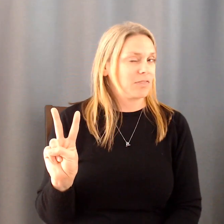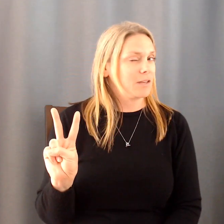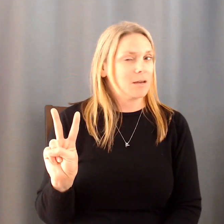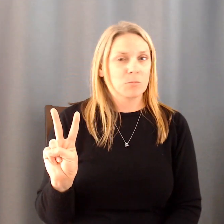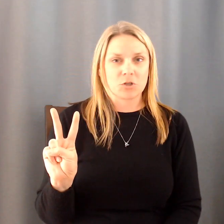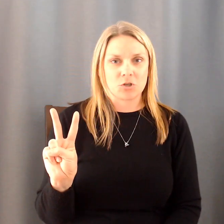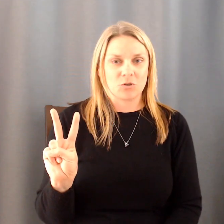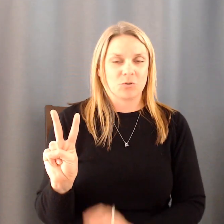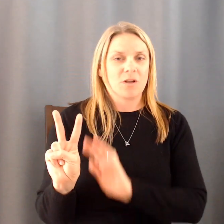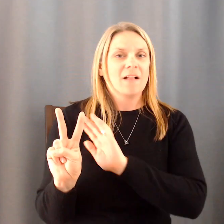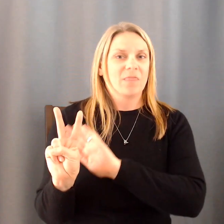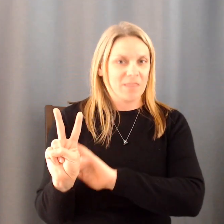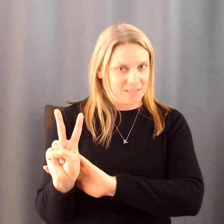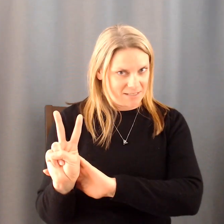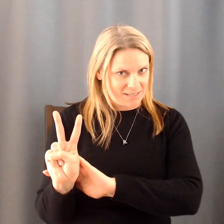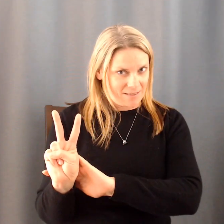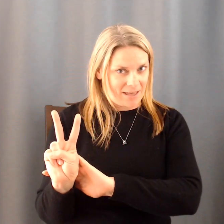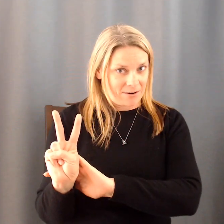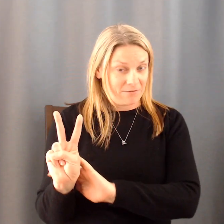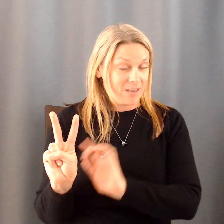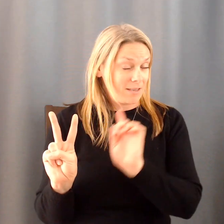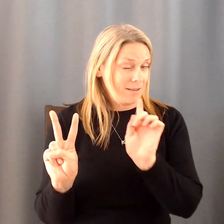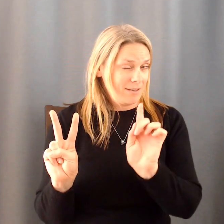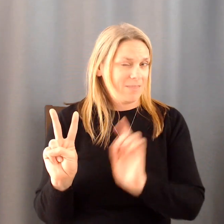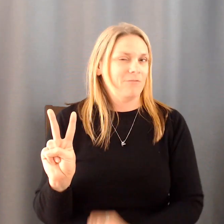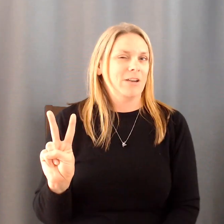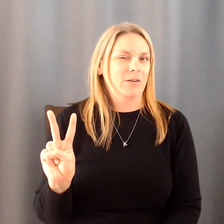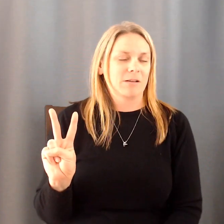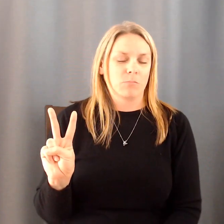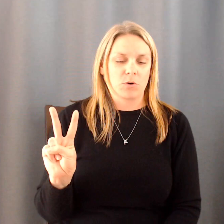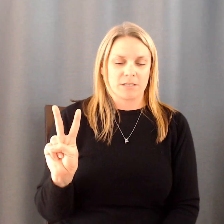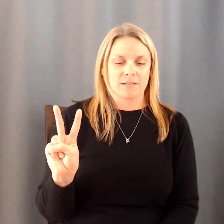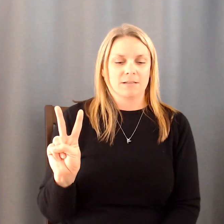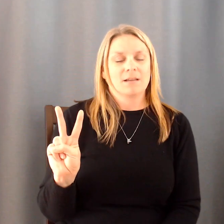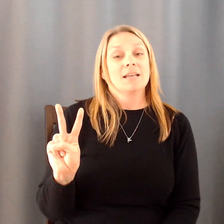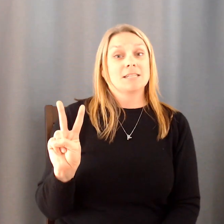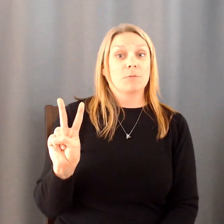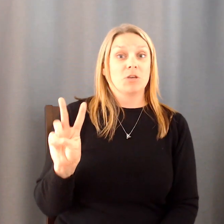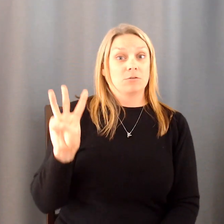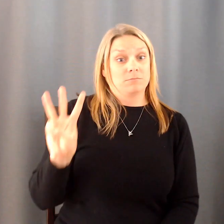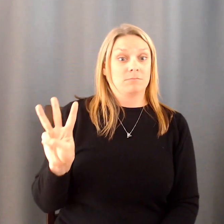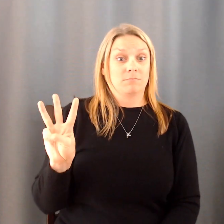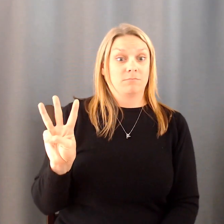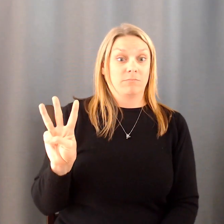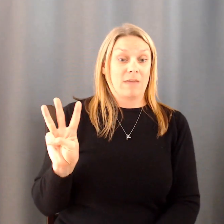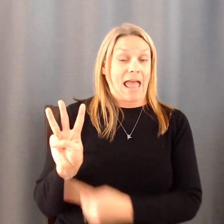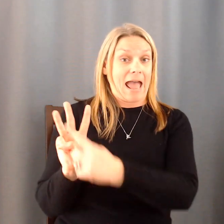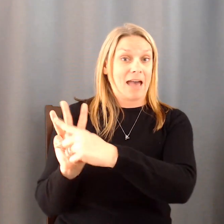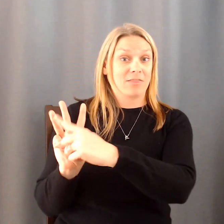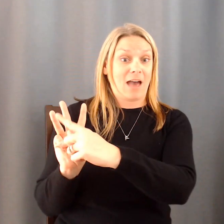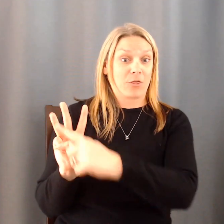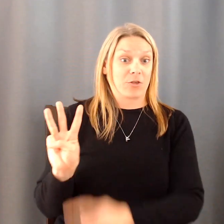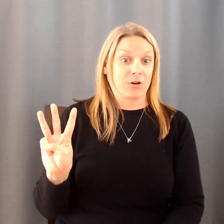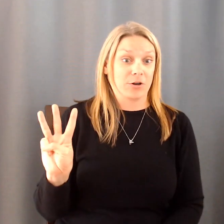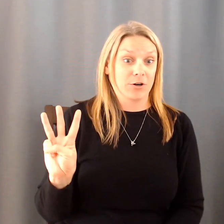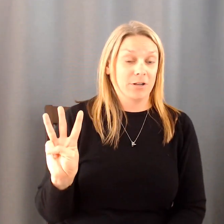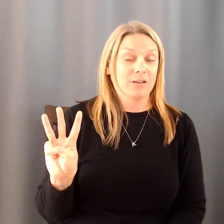number 2. This is the letter V. Very important. W. Add that third